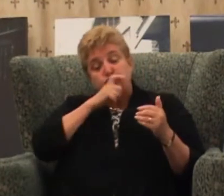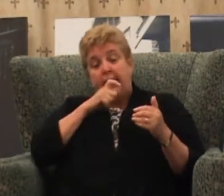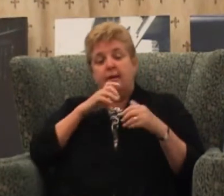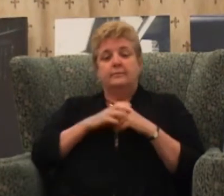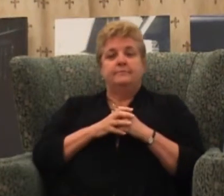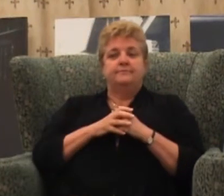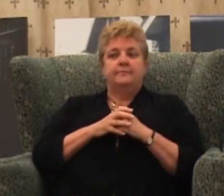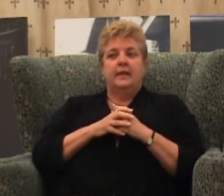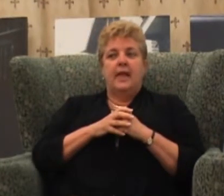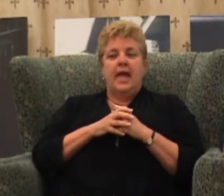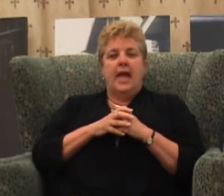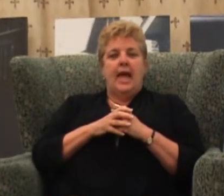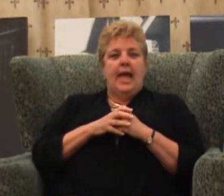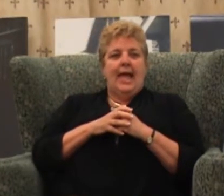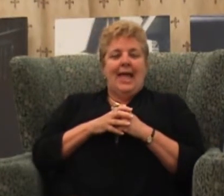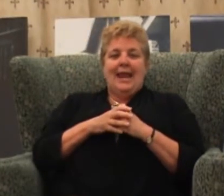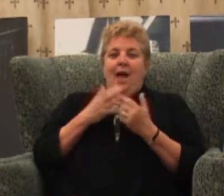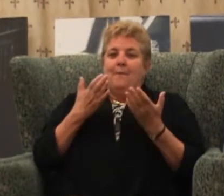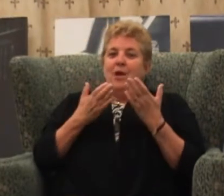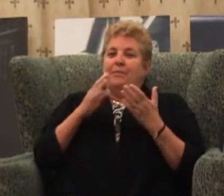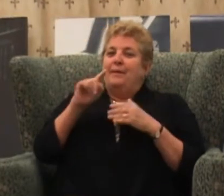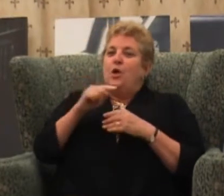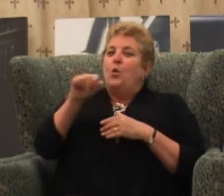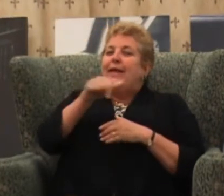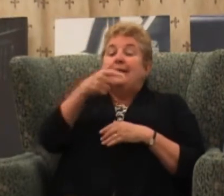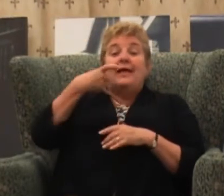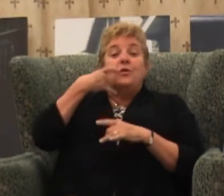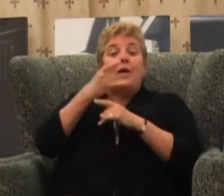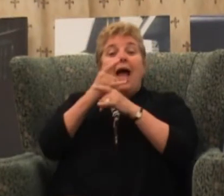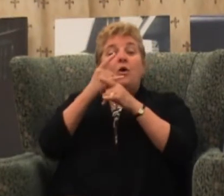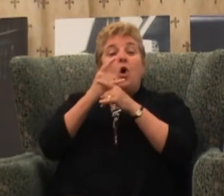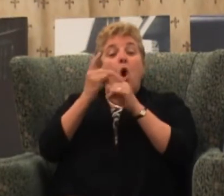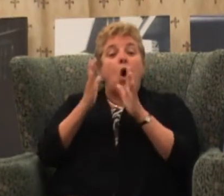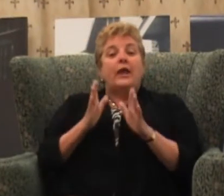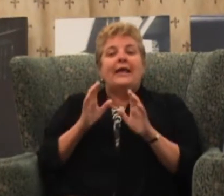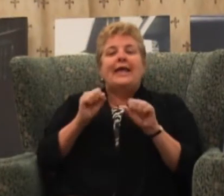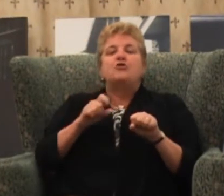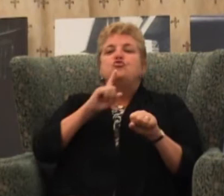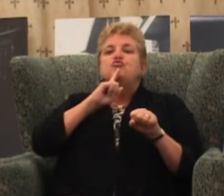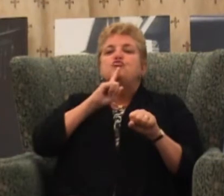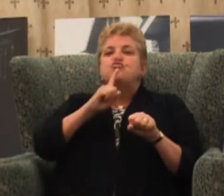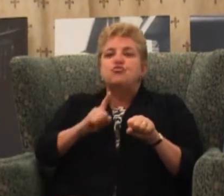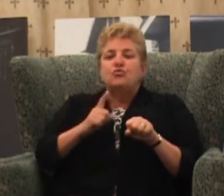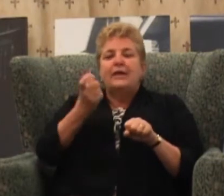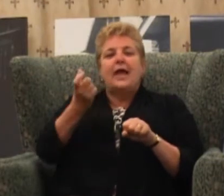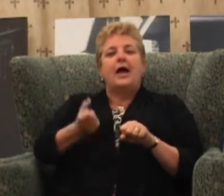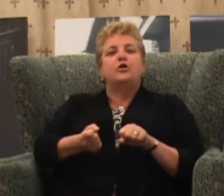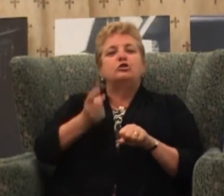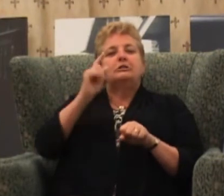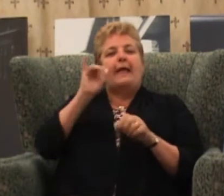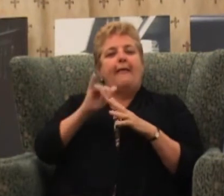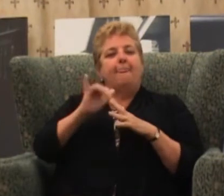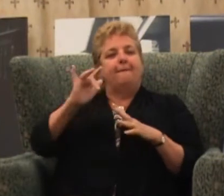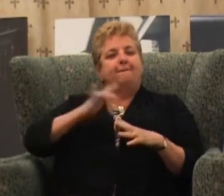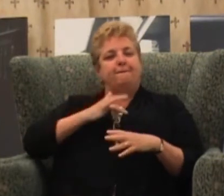Probably only another alcoholic can truly understand the effect produced in me by alcohol in the